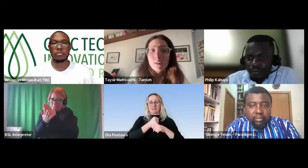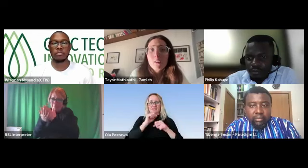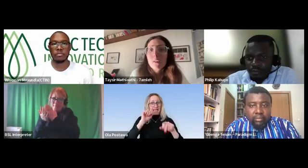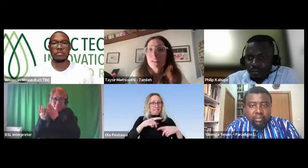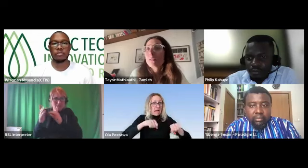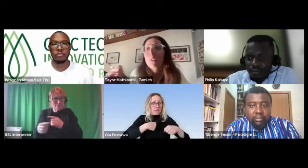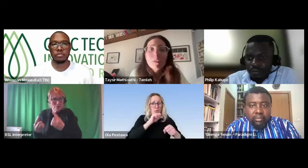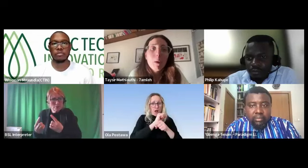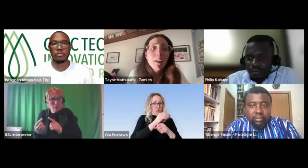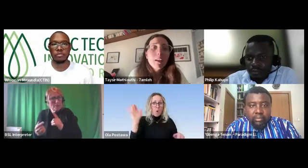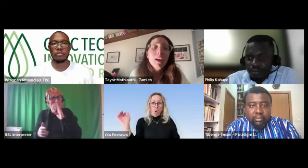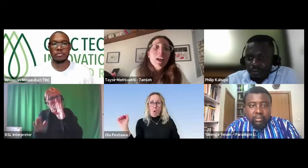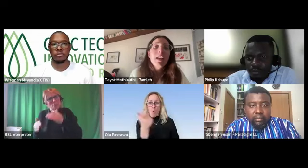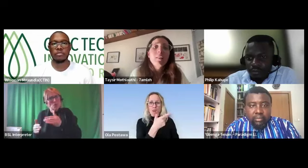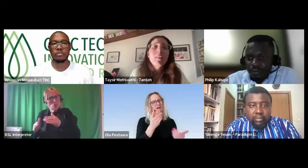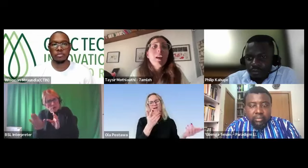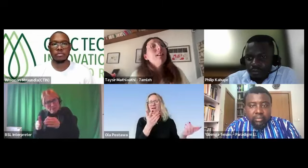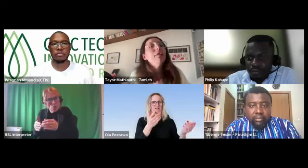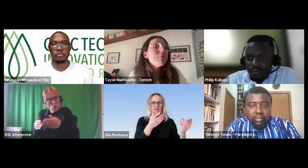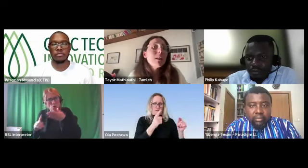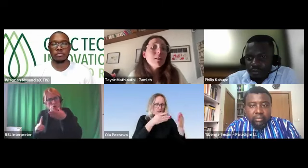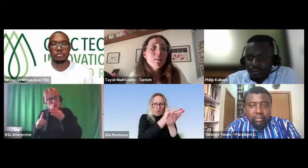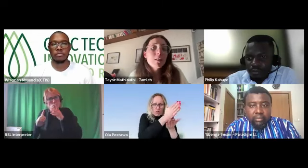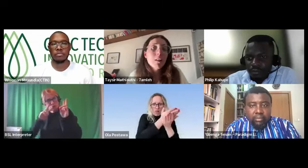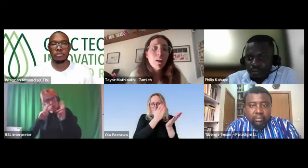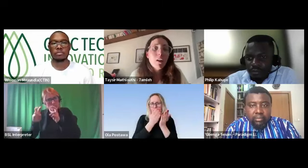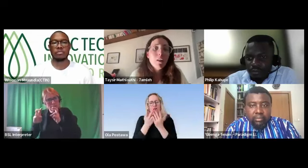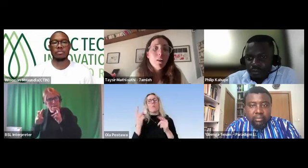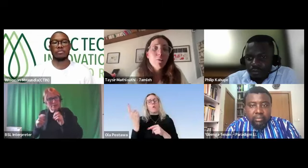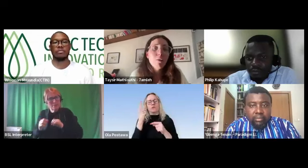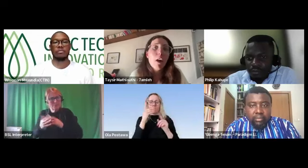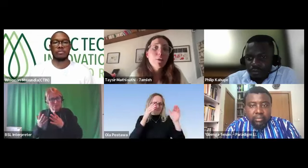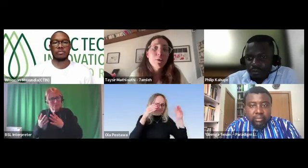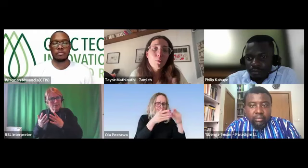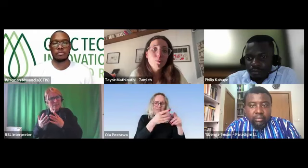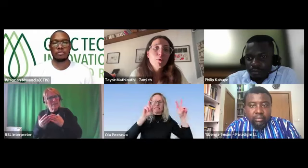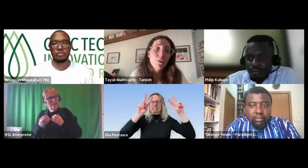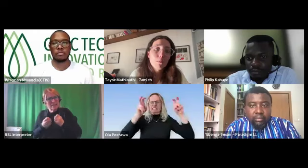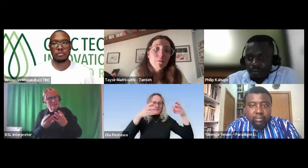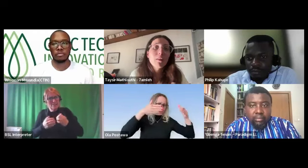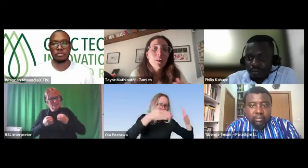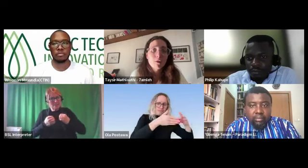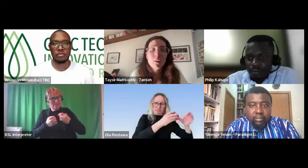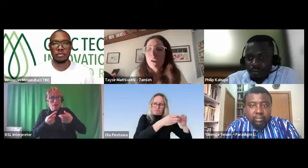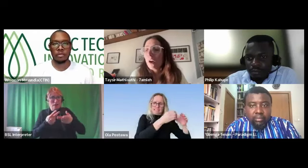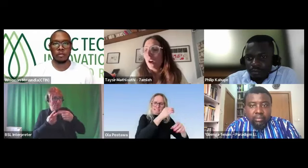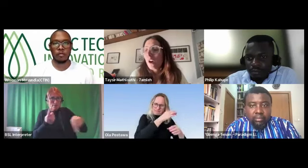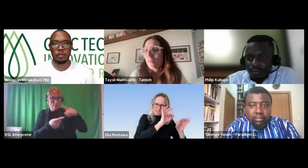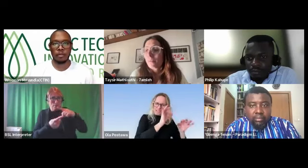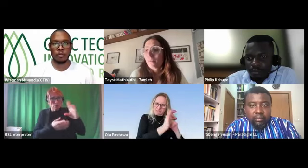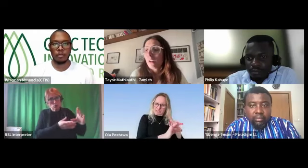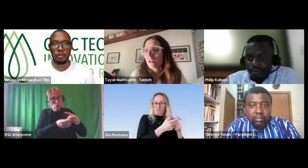on this or this small topic, and I'll give space for others to also join the movement and